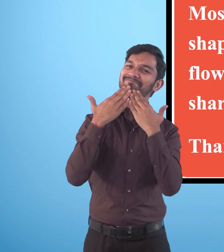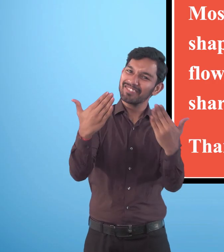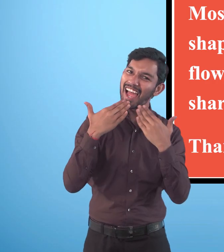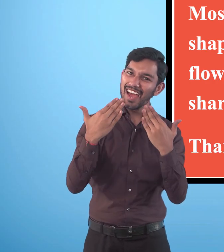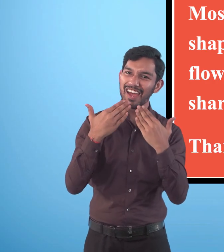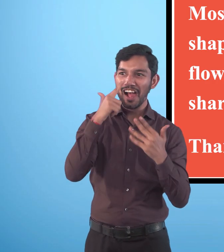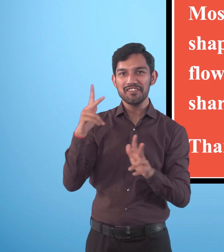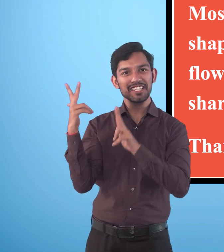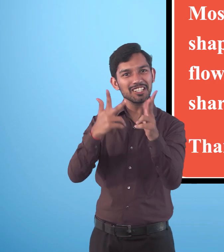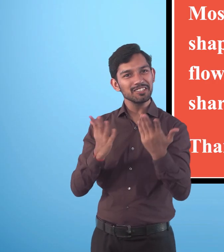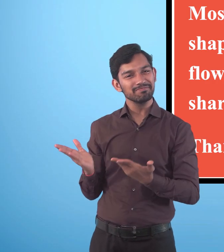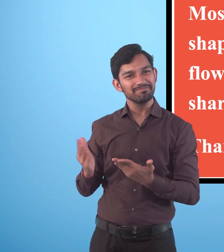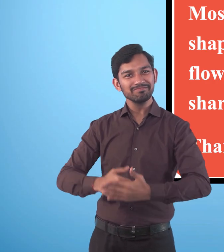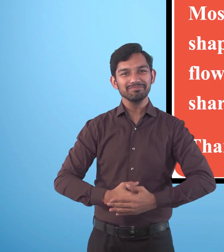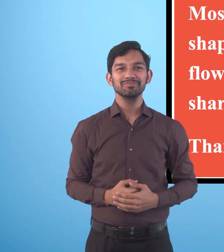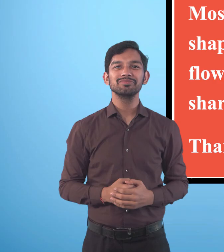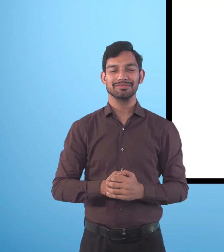Thank you.